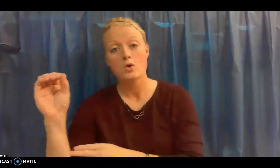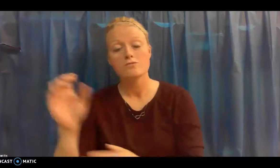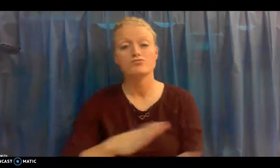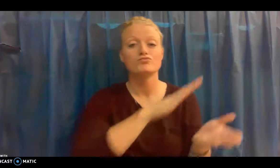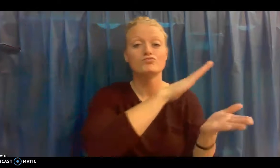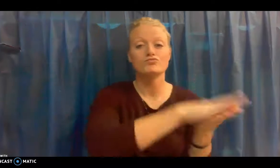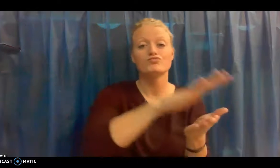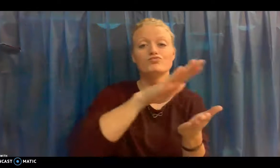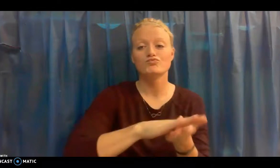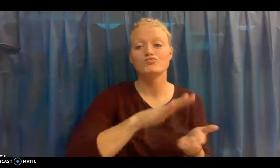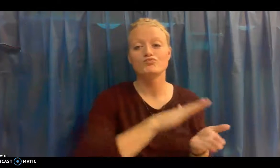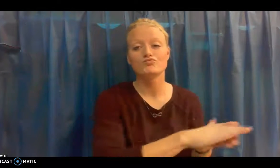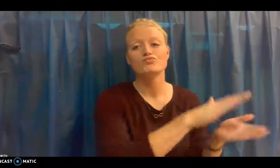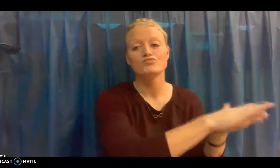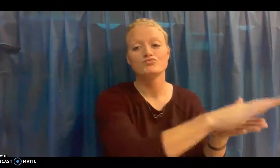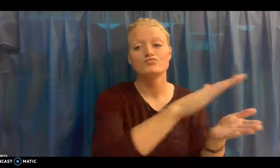O is for organize.